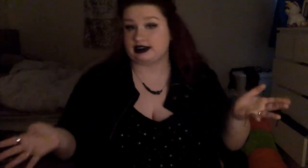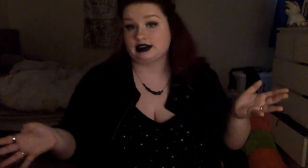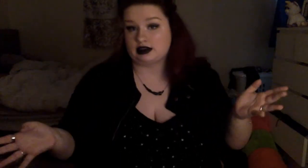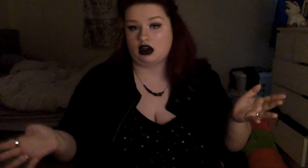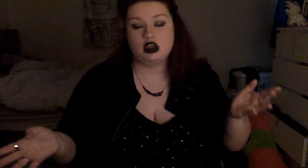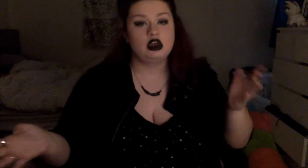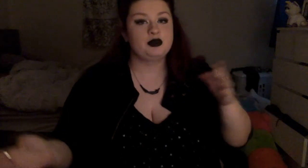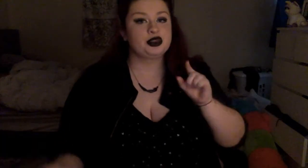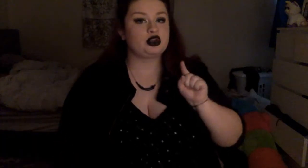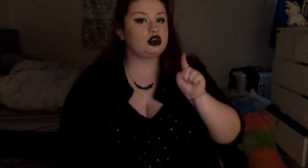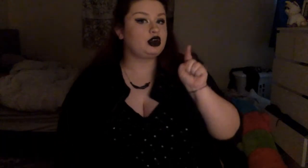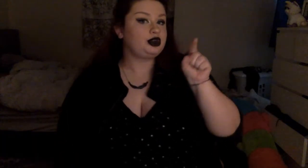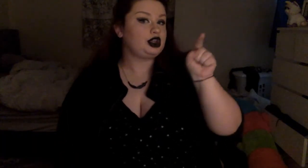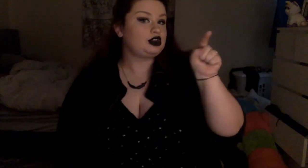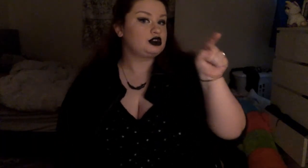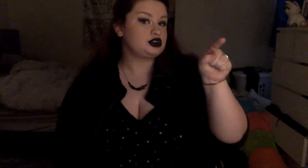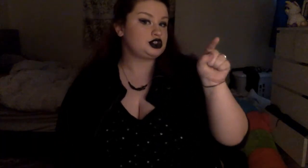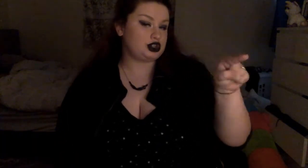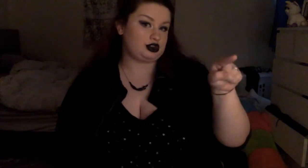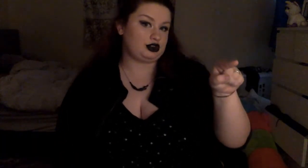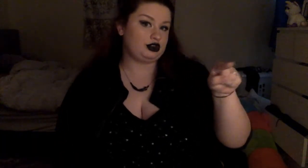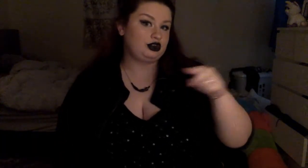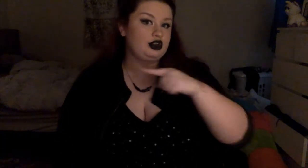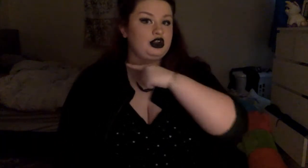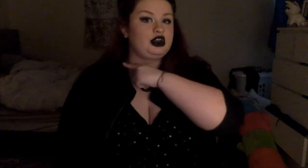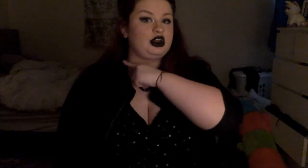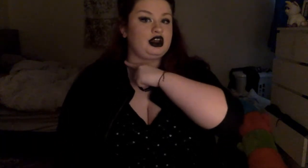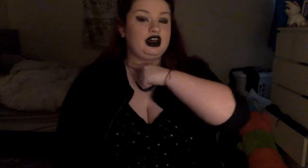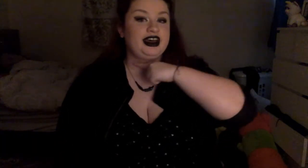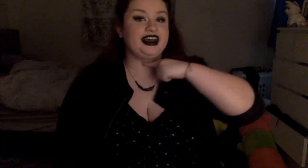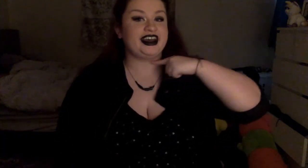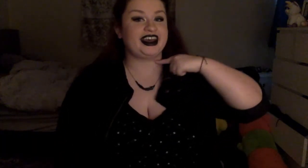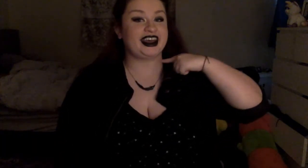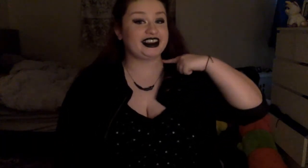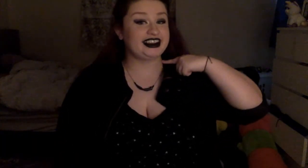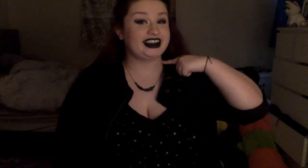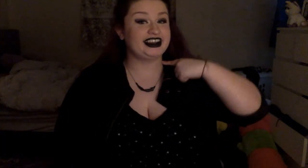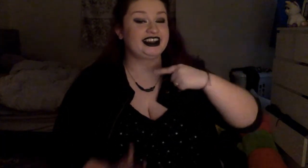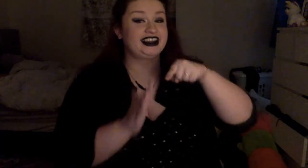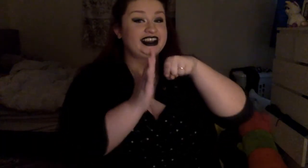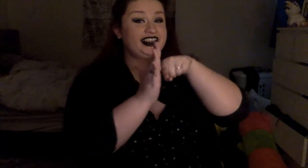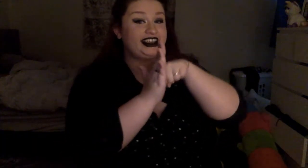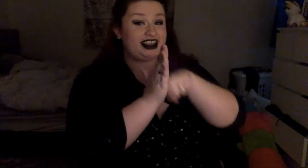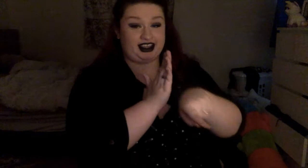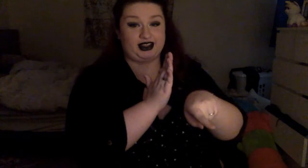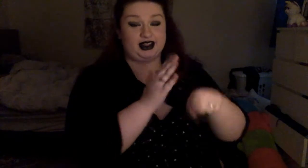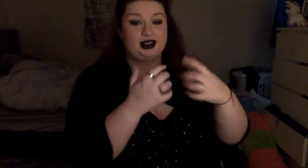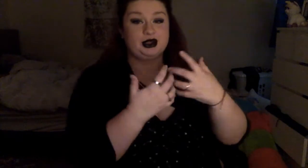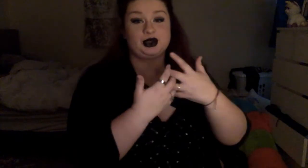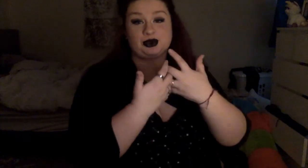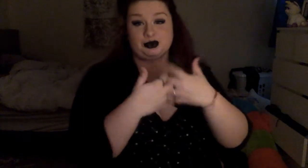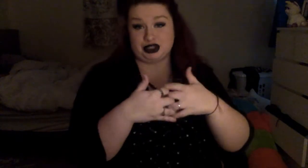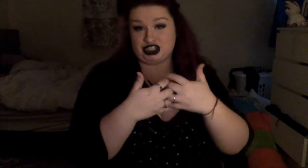a song. Going to. Head cut, kill,